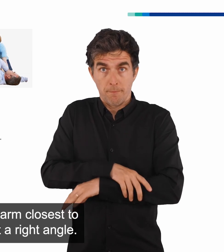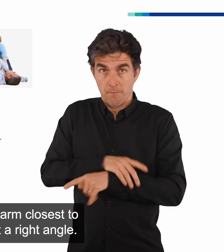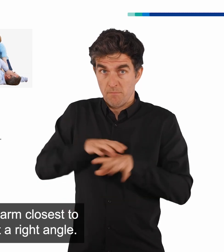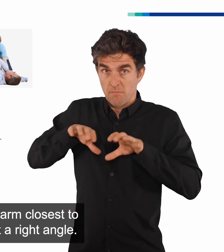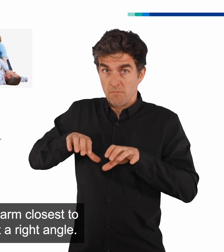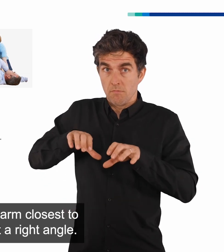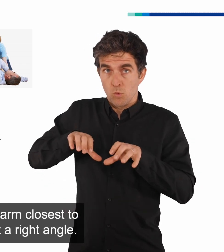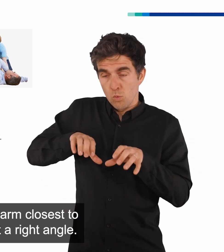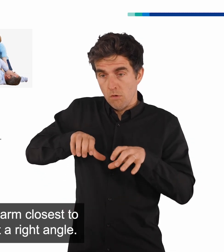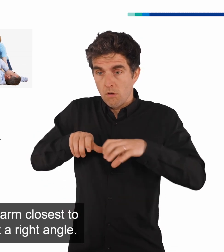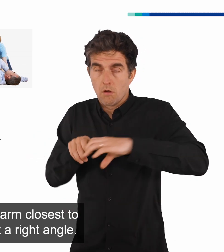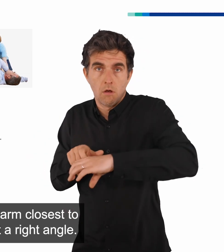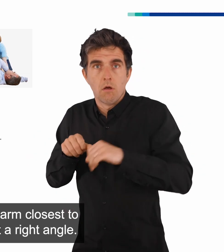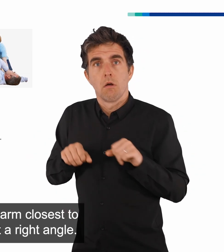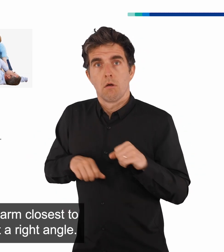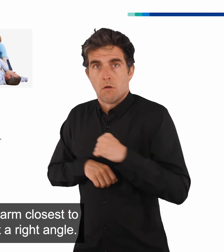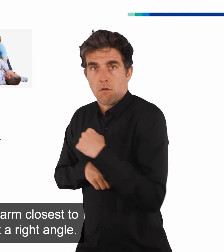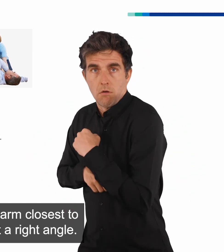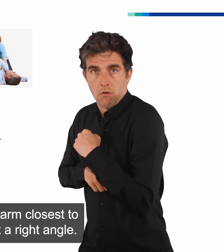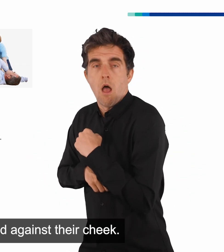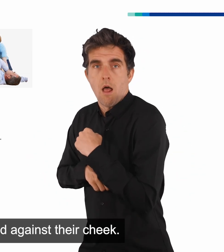Put their other hand against their cheek.